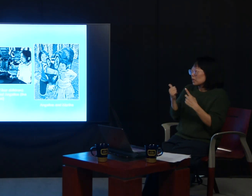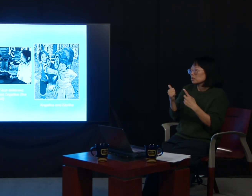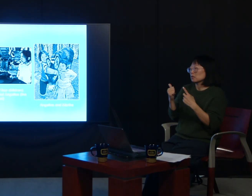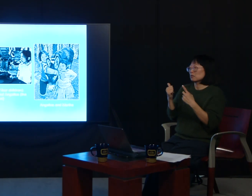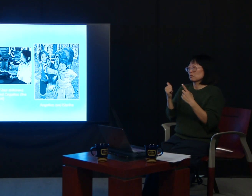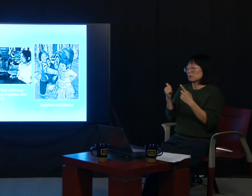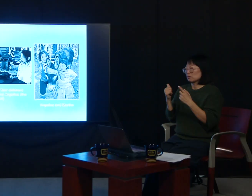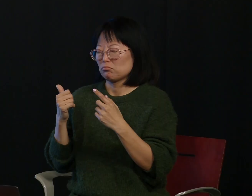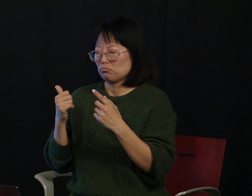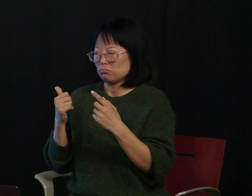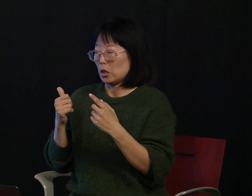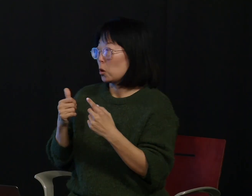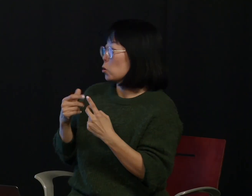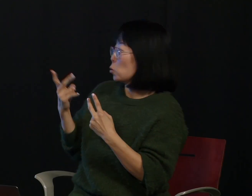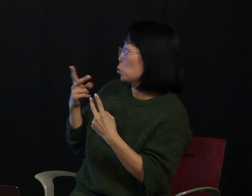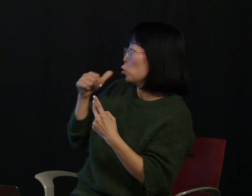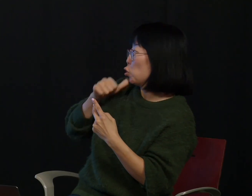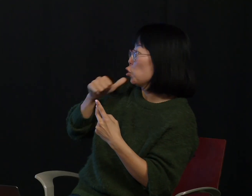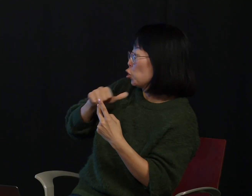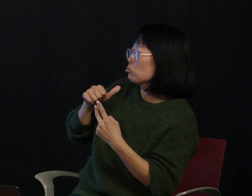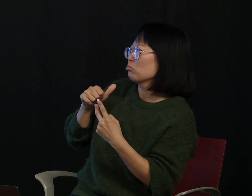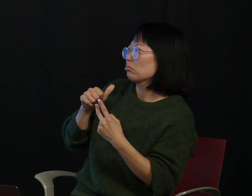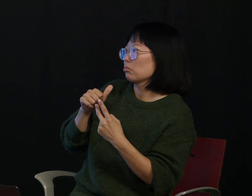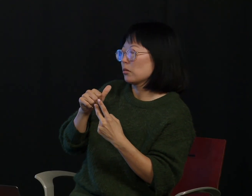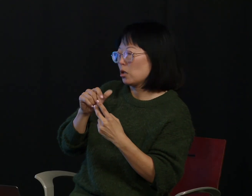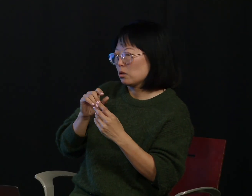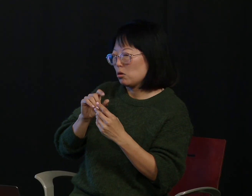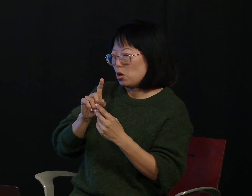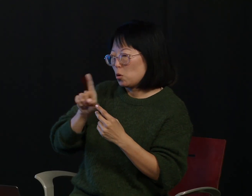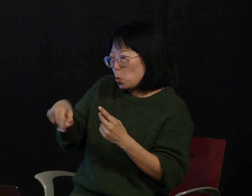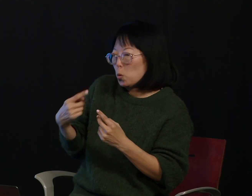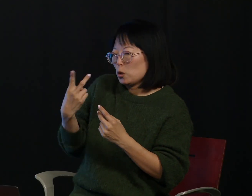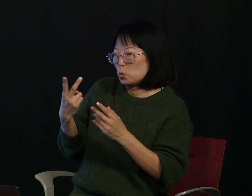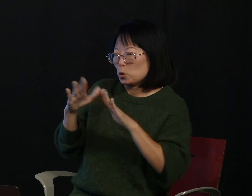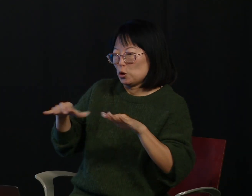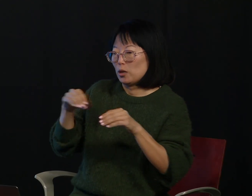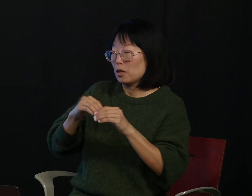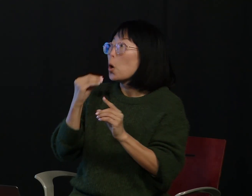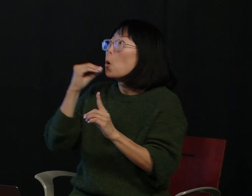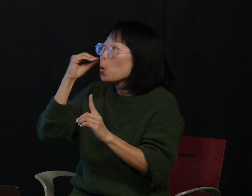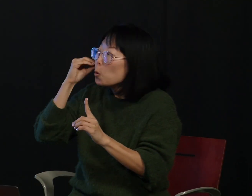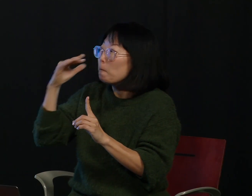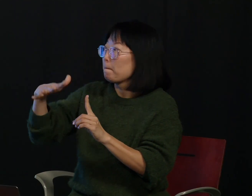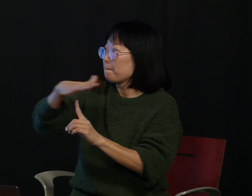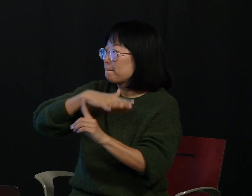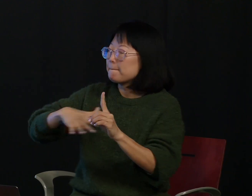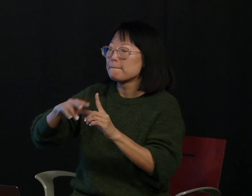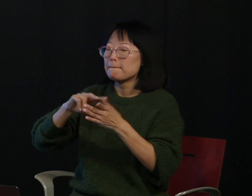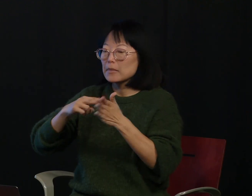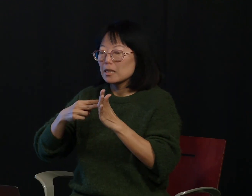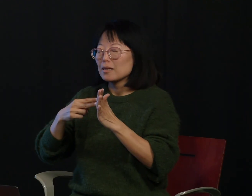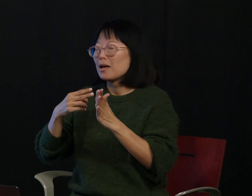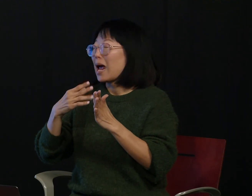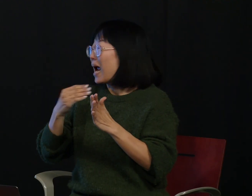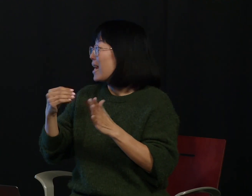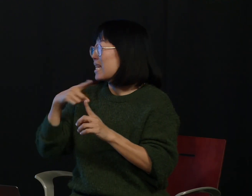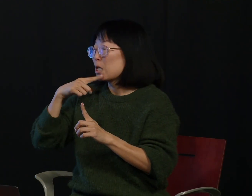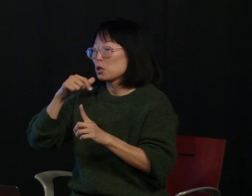extended family. So the two girls are the only two children in the home. And the